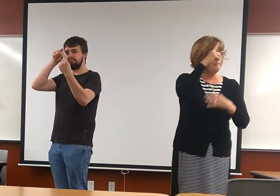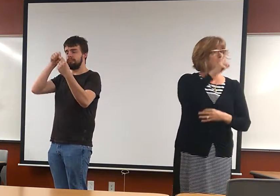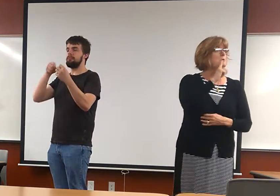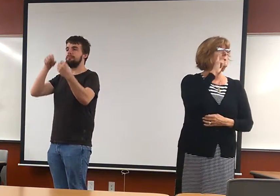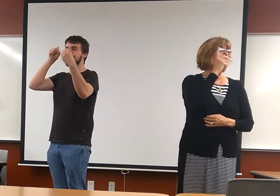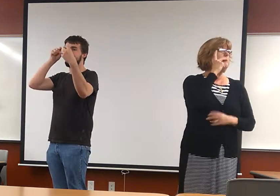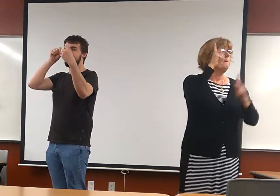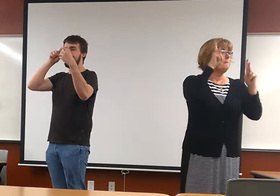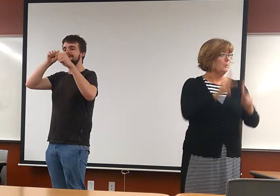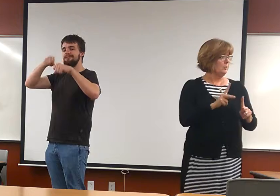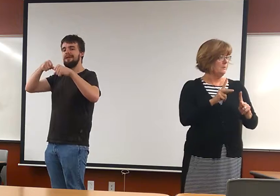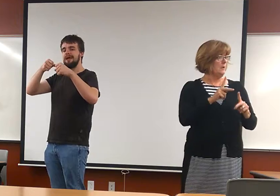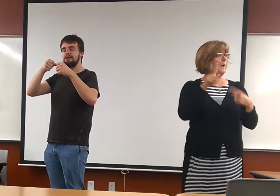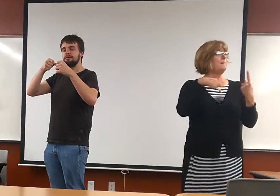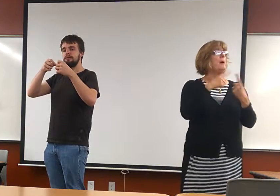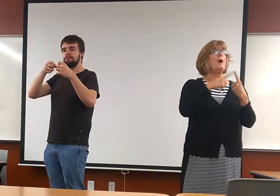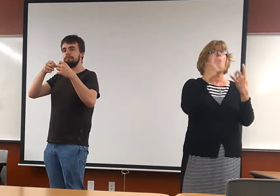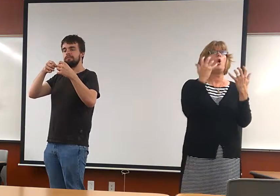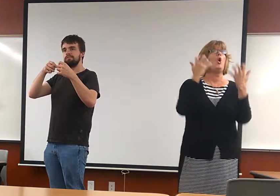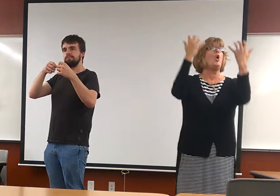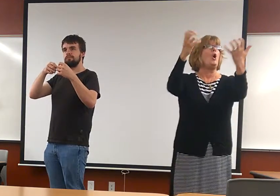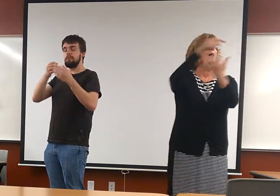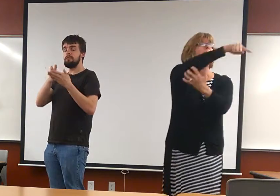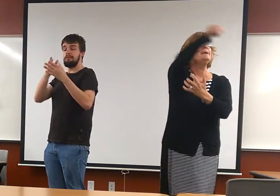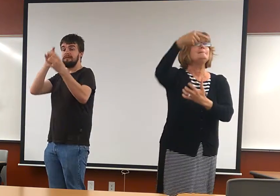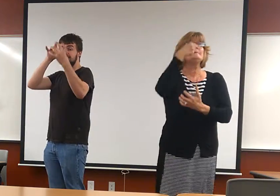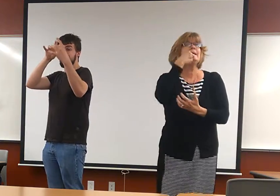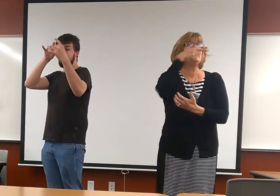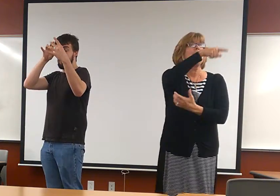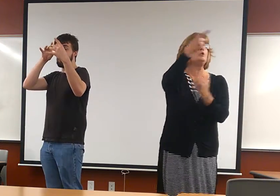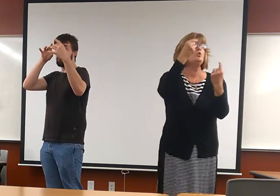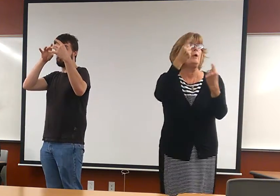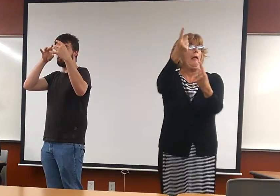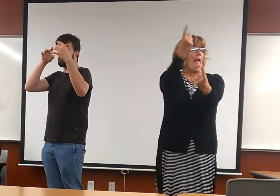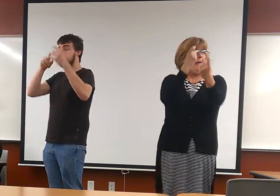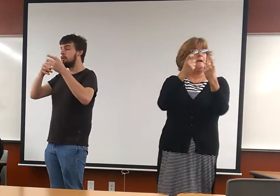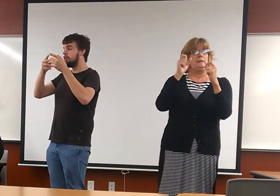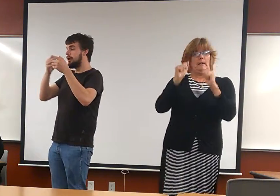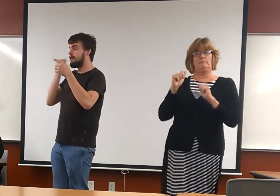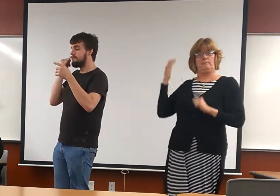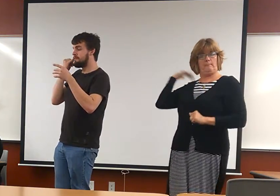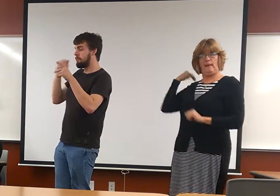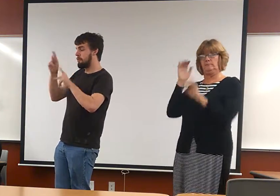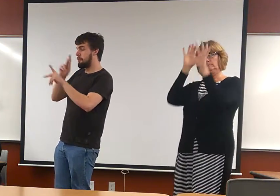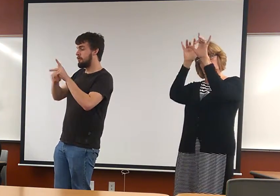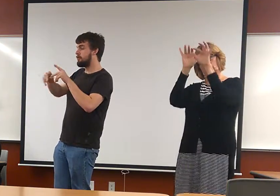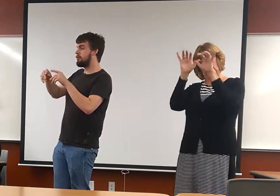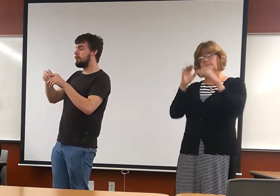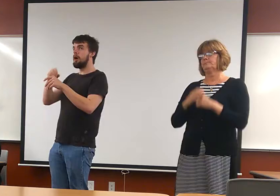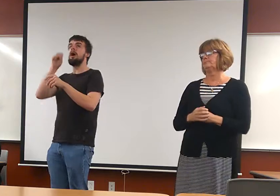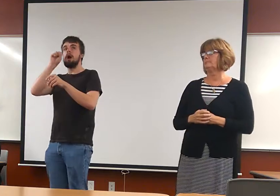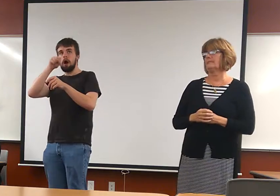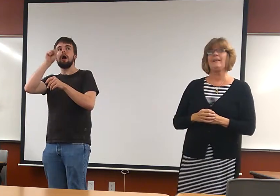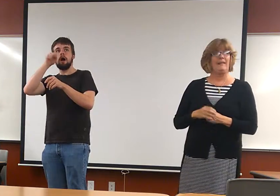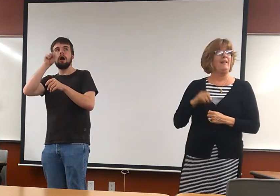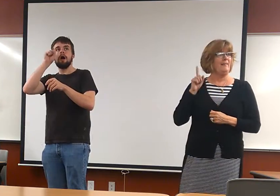about the audience's responses and reactions. We all kind of experienced this at the conference. When someone